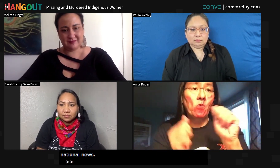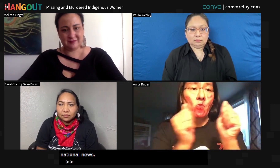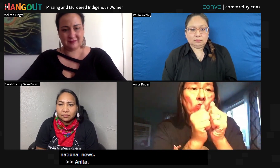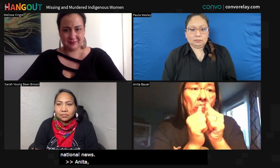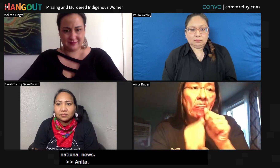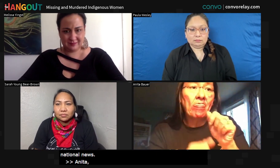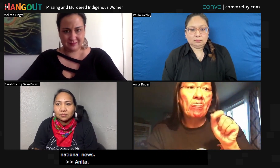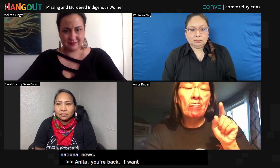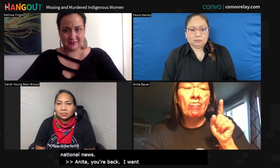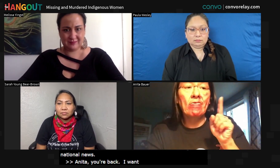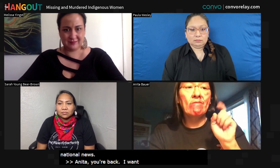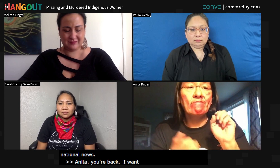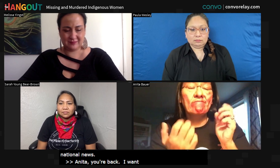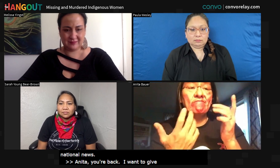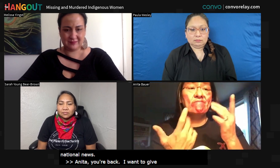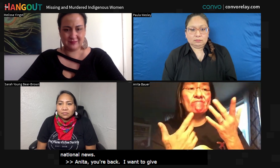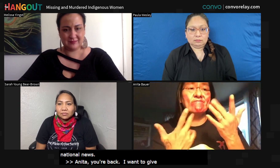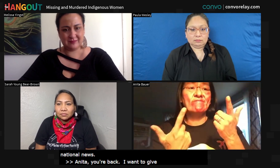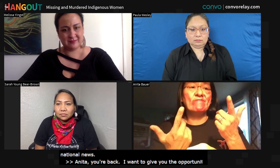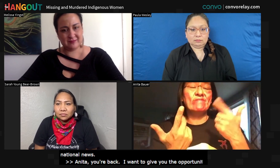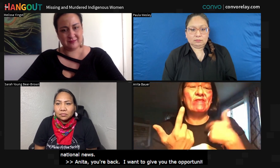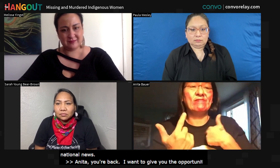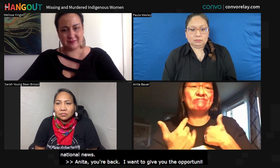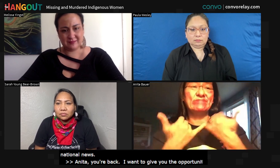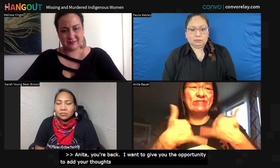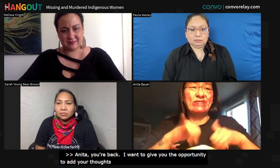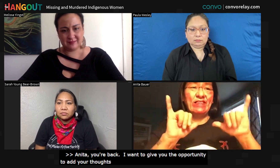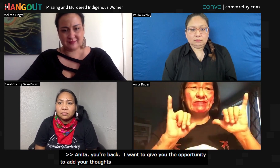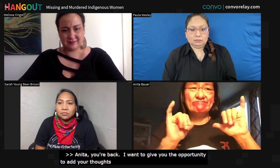Yeah, okay. And then also same with, I'm